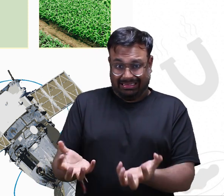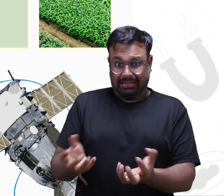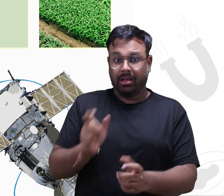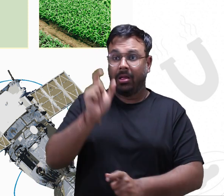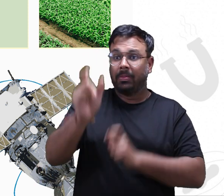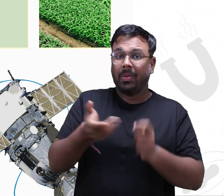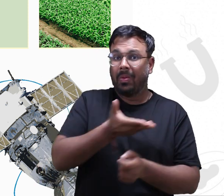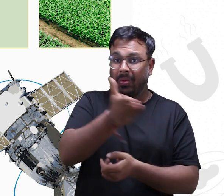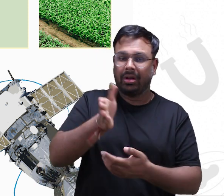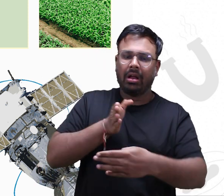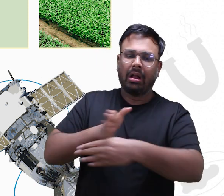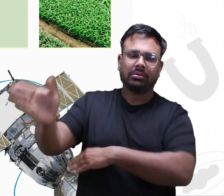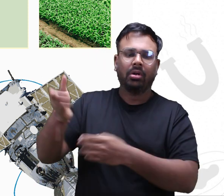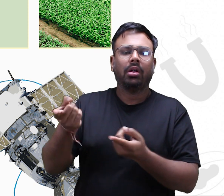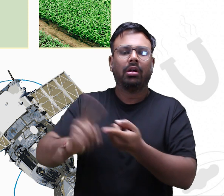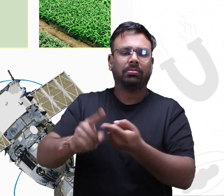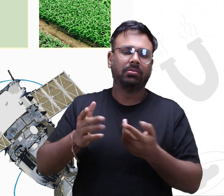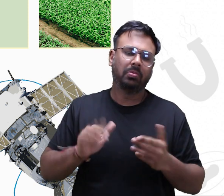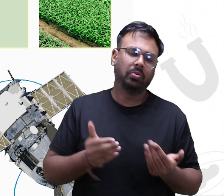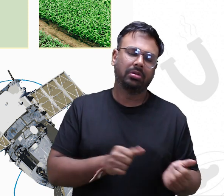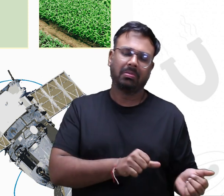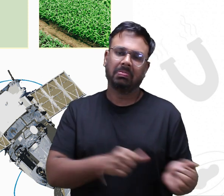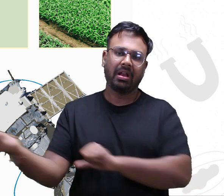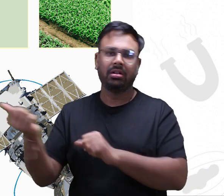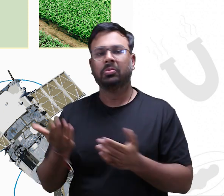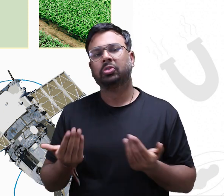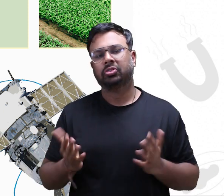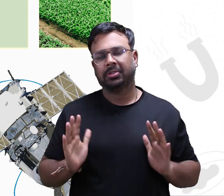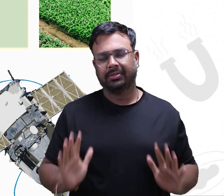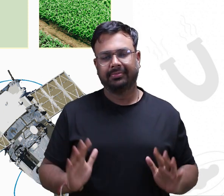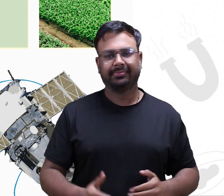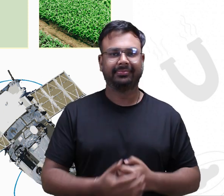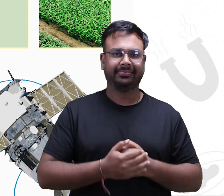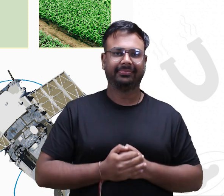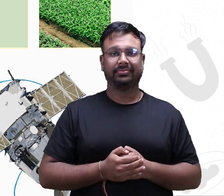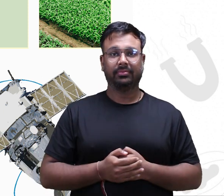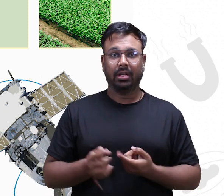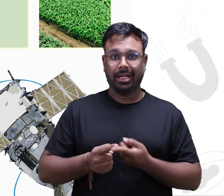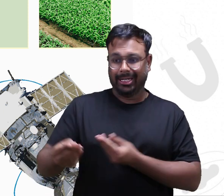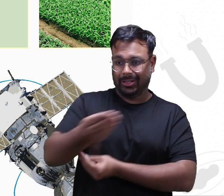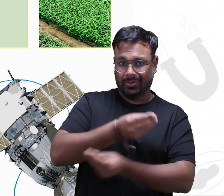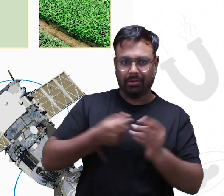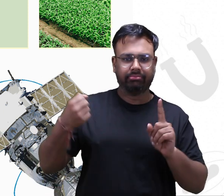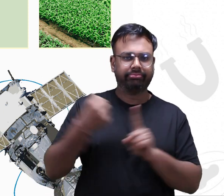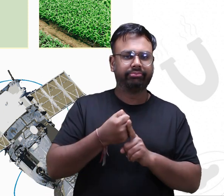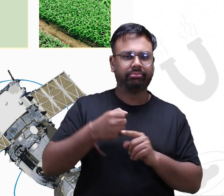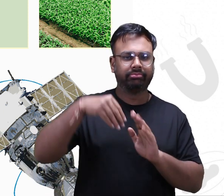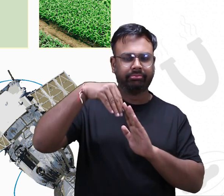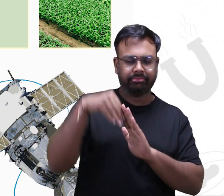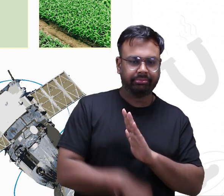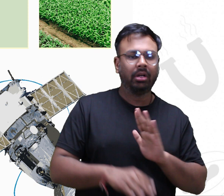Drawback: droughts can harm agriculture output in affected area. Economic